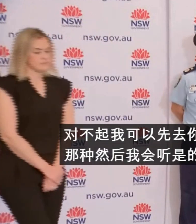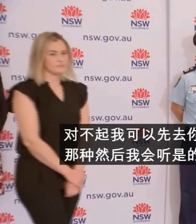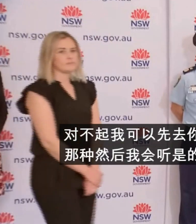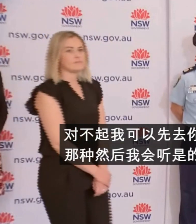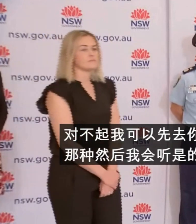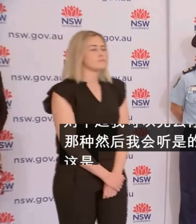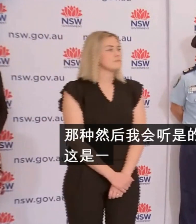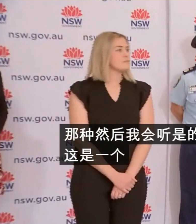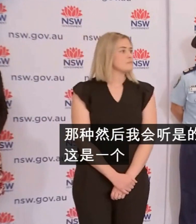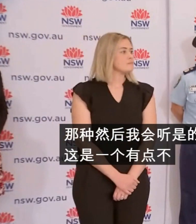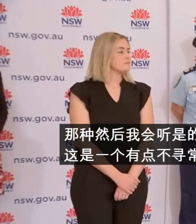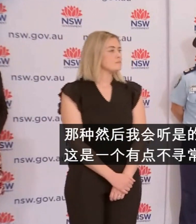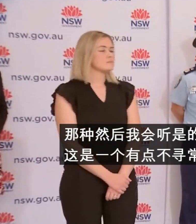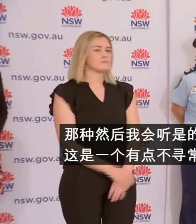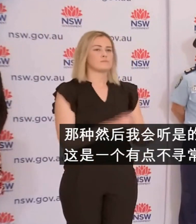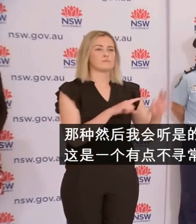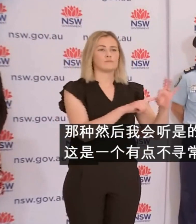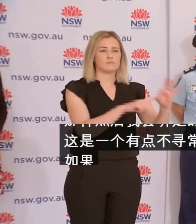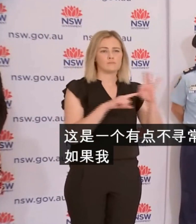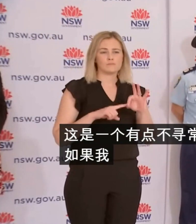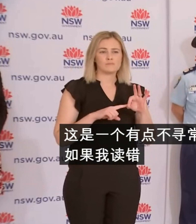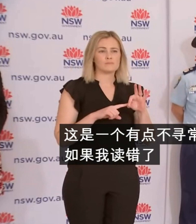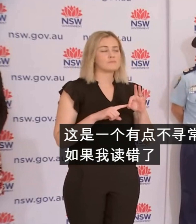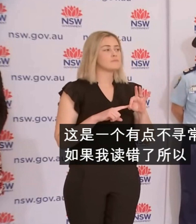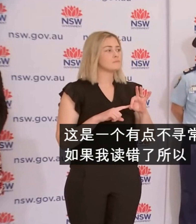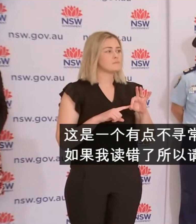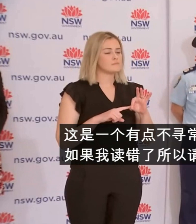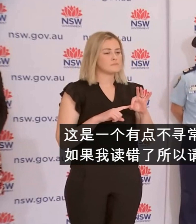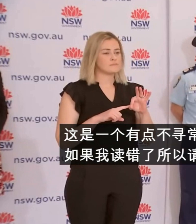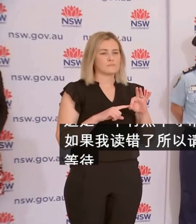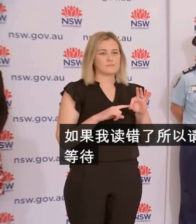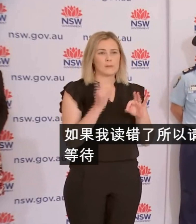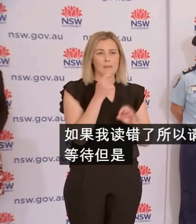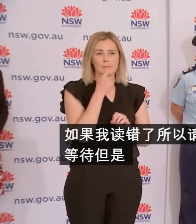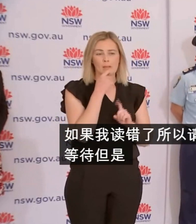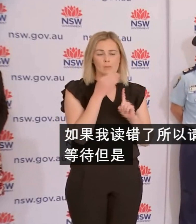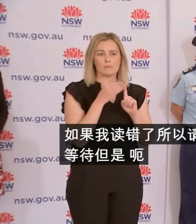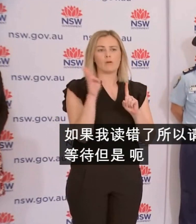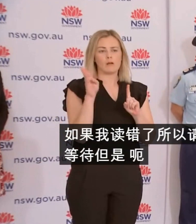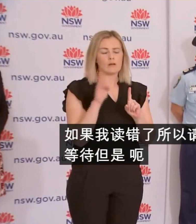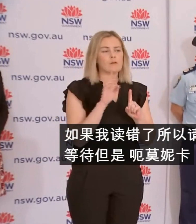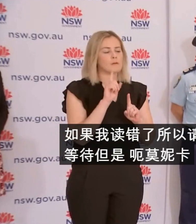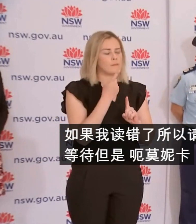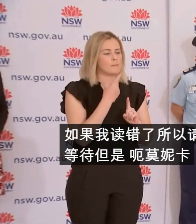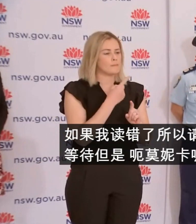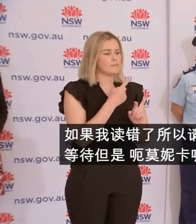Lucy? Yeah, could I ask you, it's a slightly unusual one, and I apologise if I mispronounce this, so bear with me.